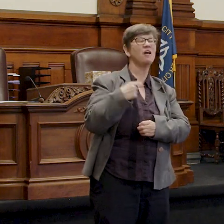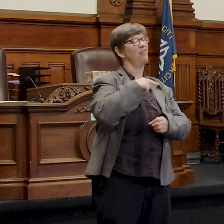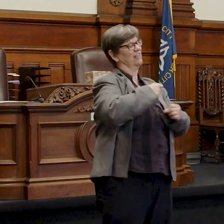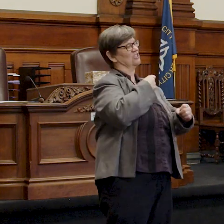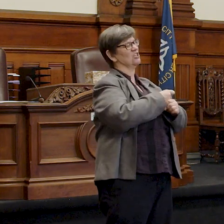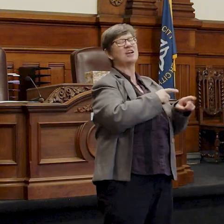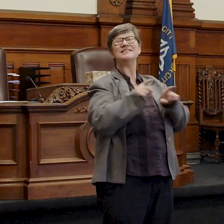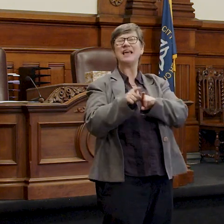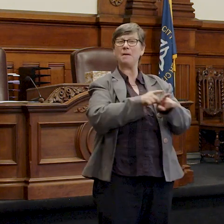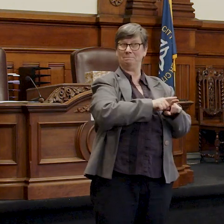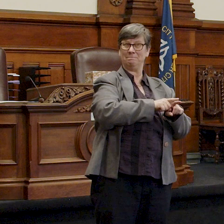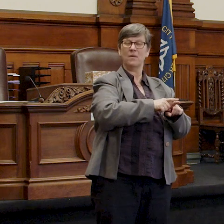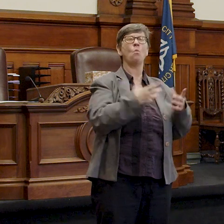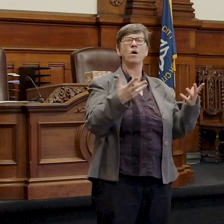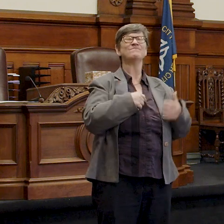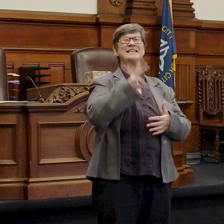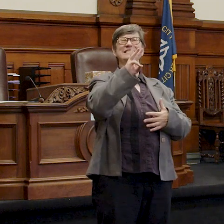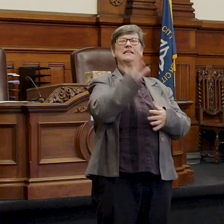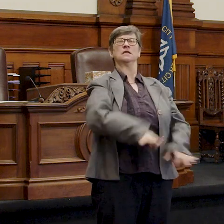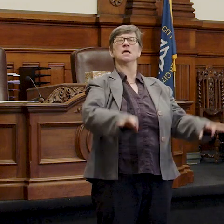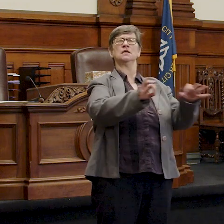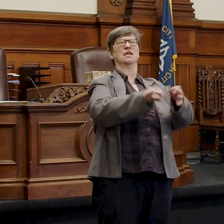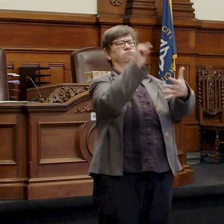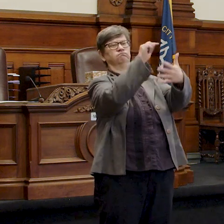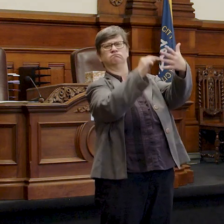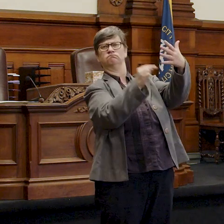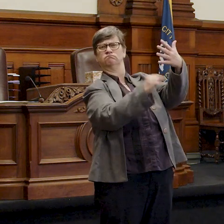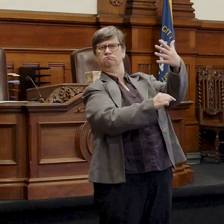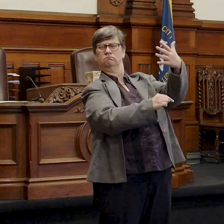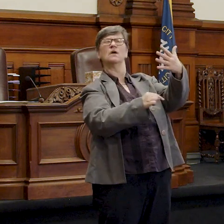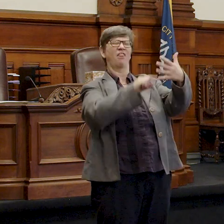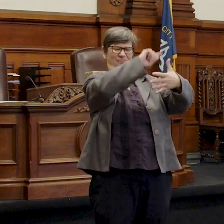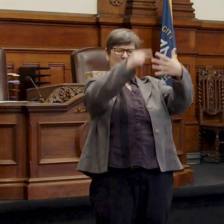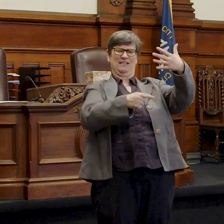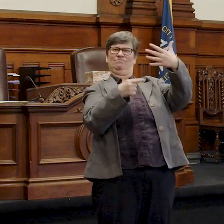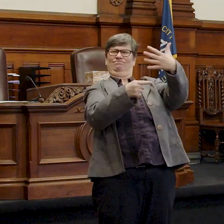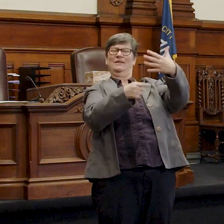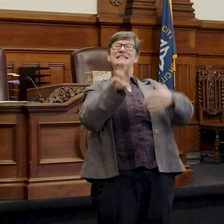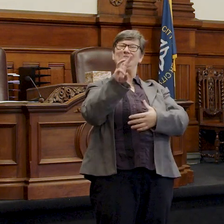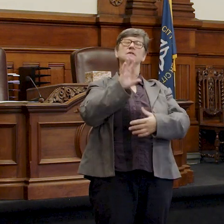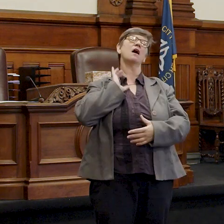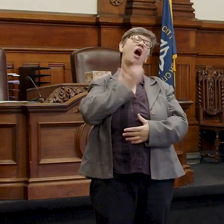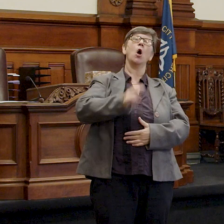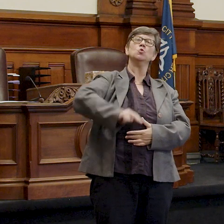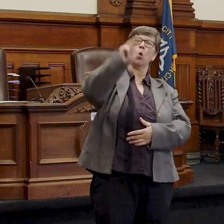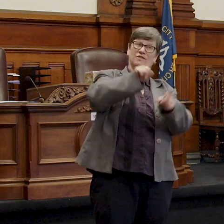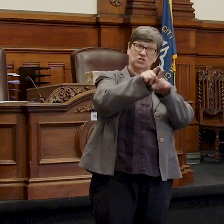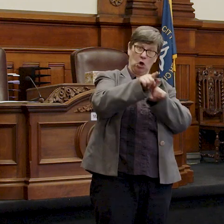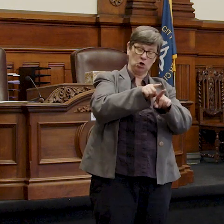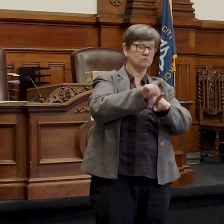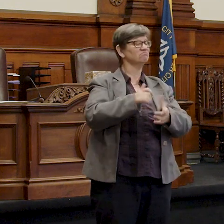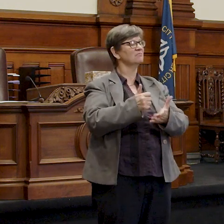framework of 6 key priorities, what I call our North Stars, which keep us focused on our